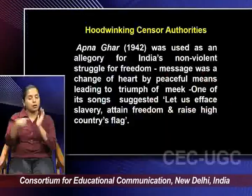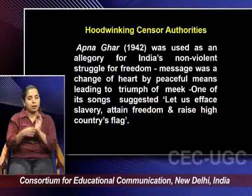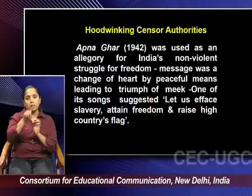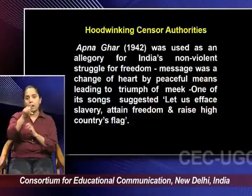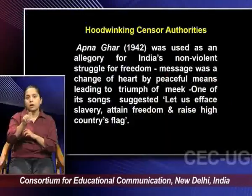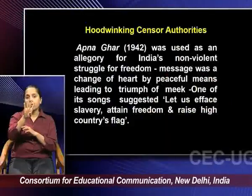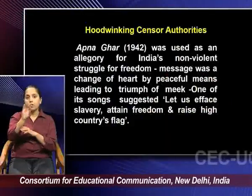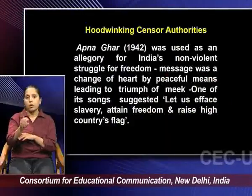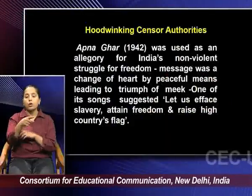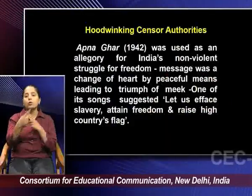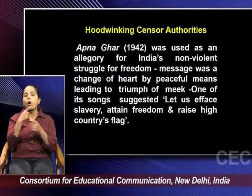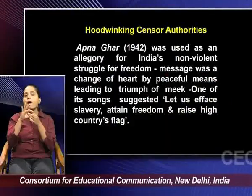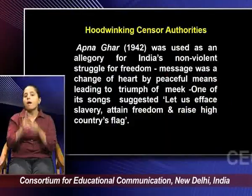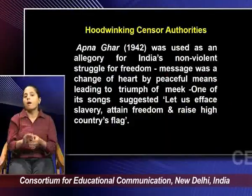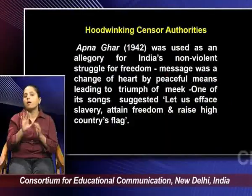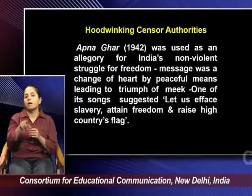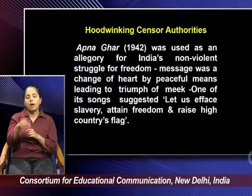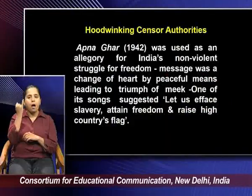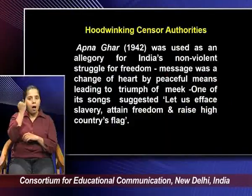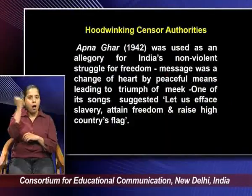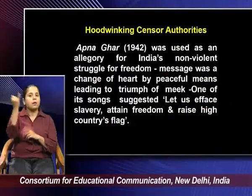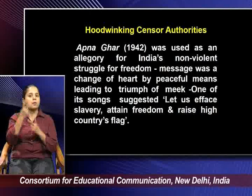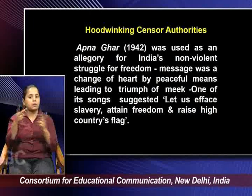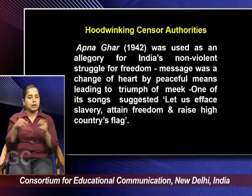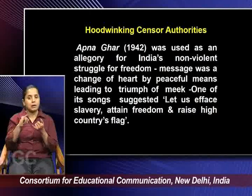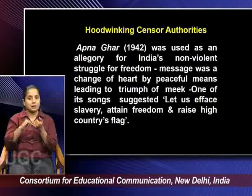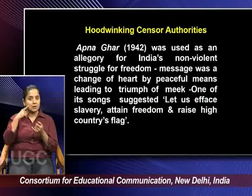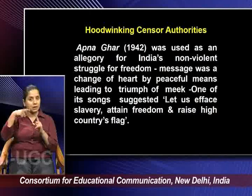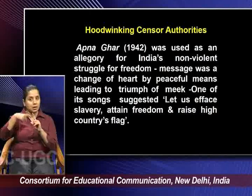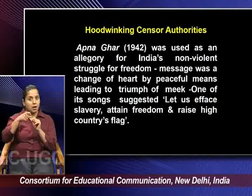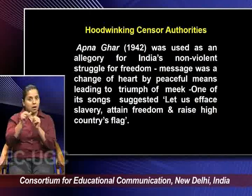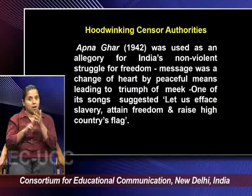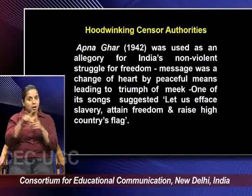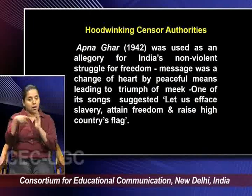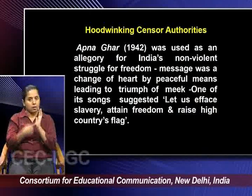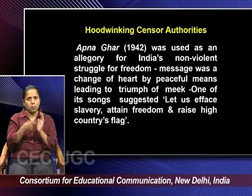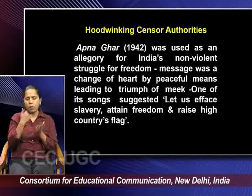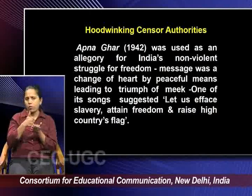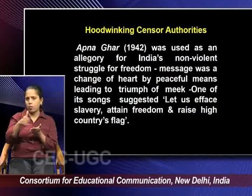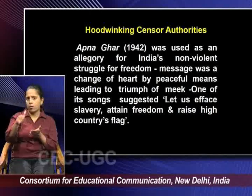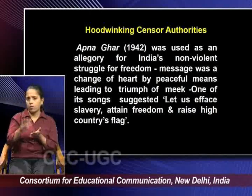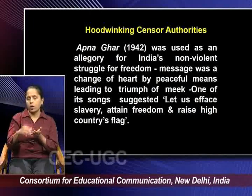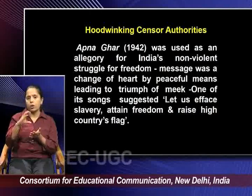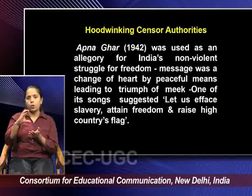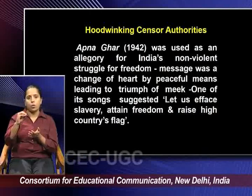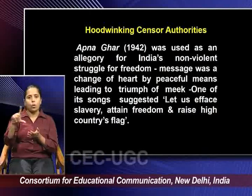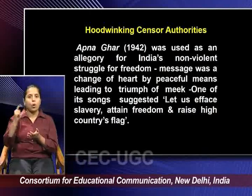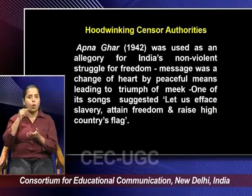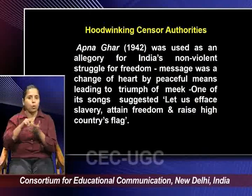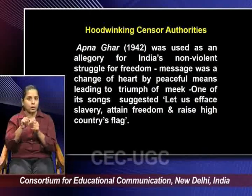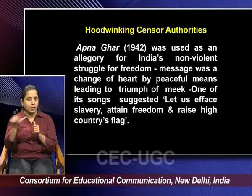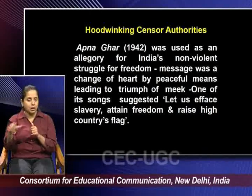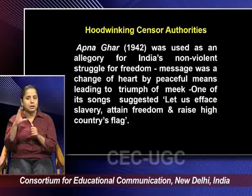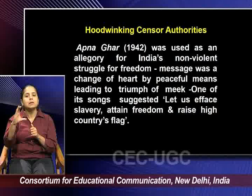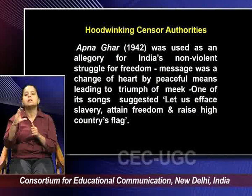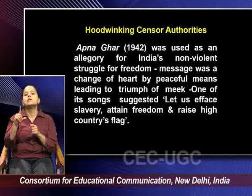1940s, was also talking about this idea. And Sikandar was also in a way rejected by the colonial censors, because